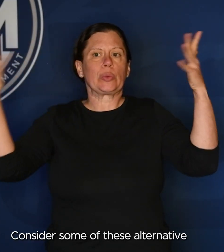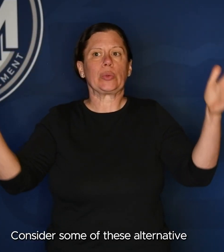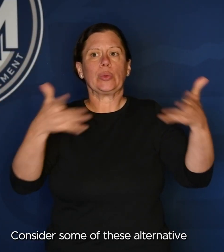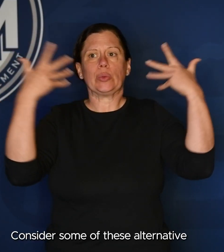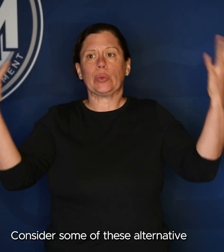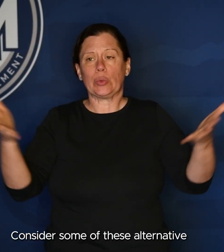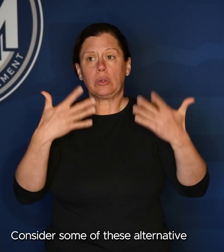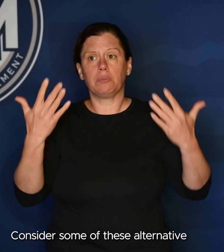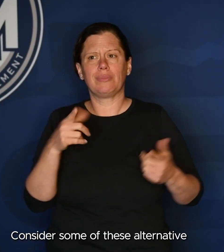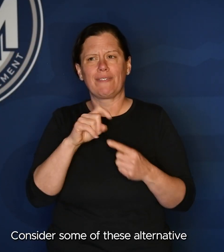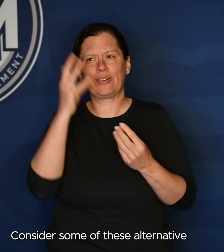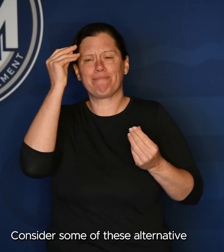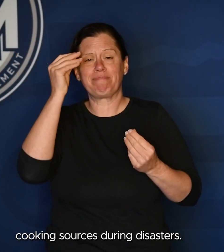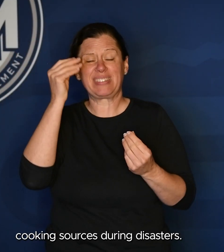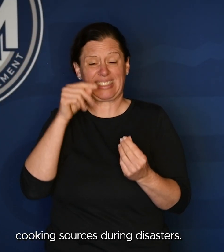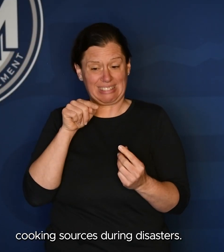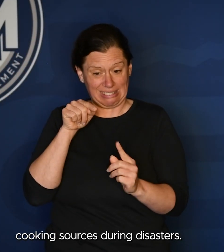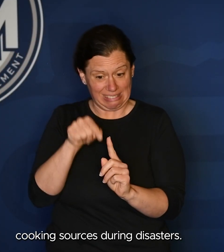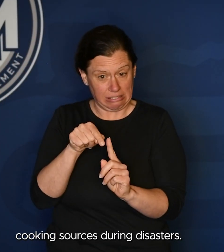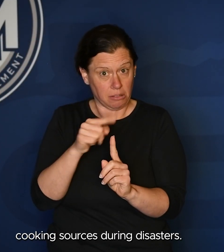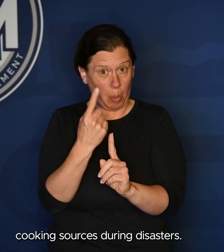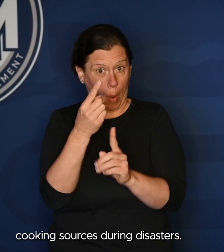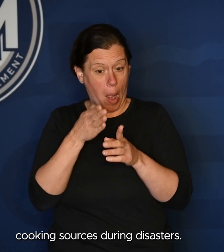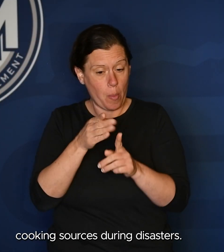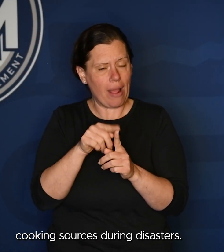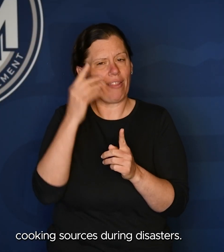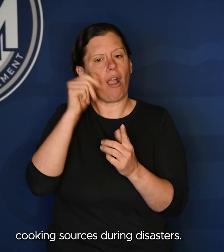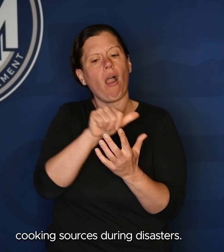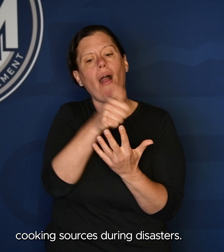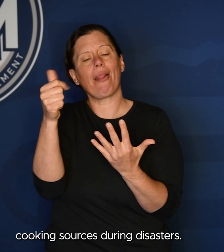Consider some of these alternative cooking sources during disasters.